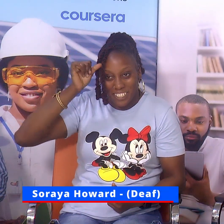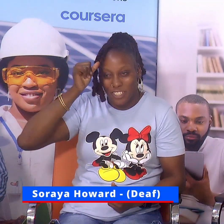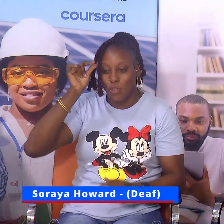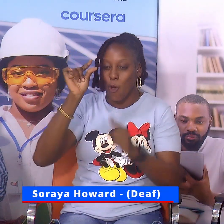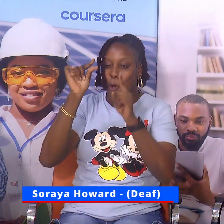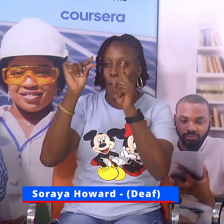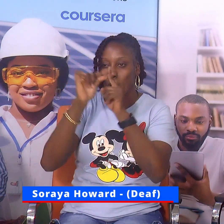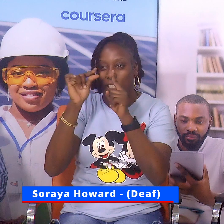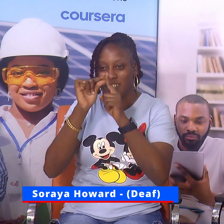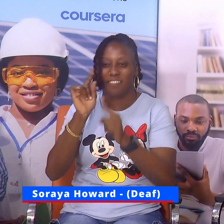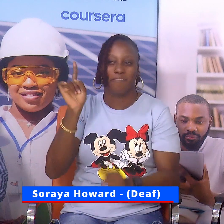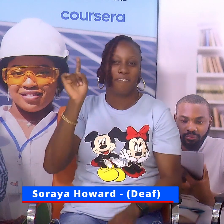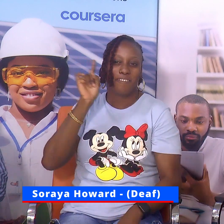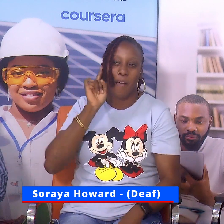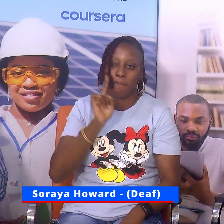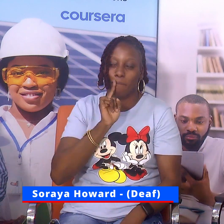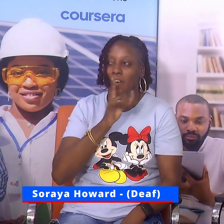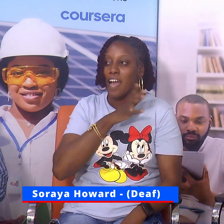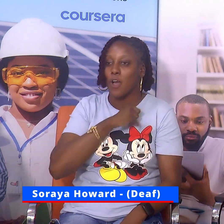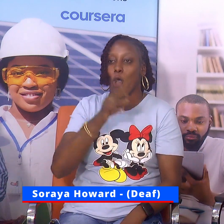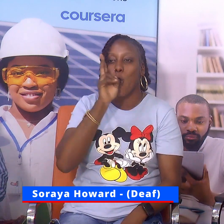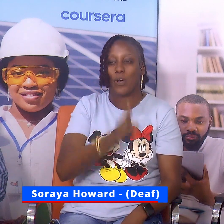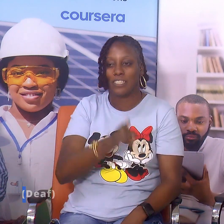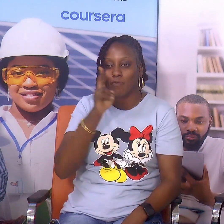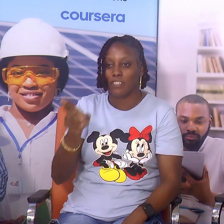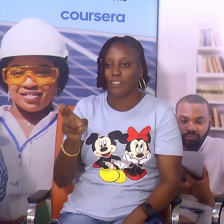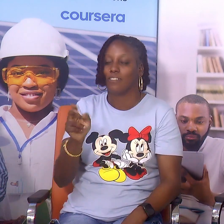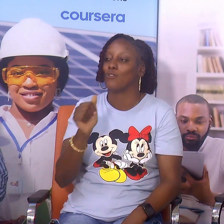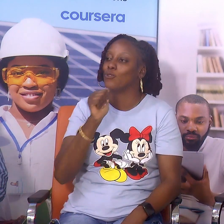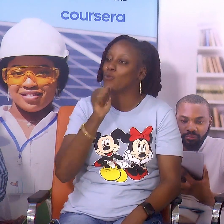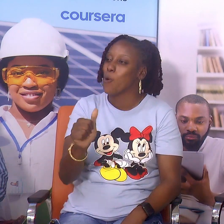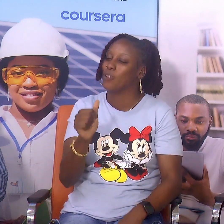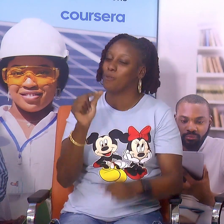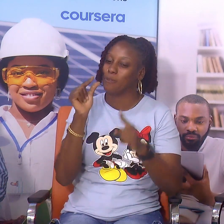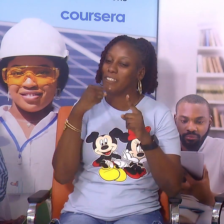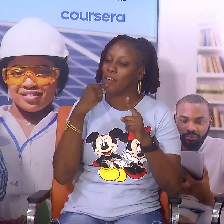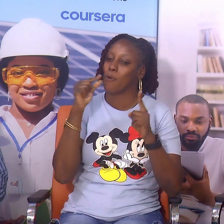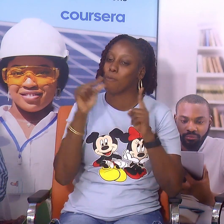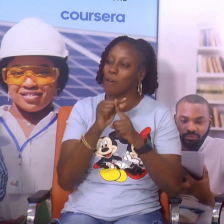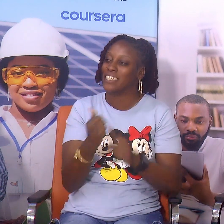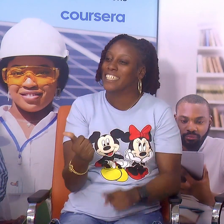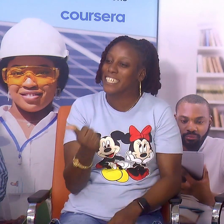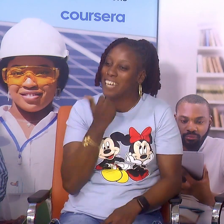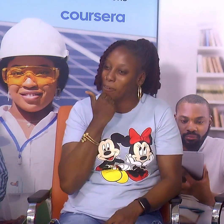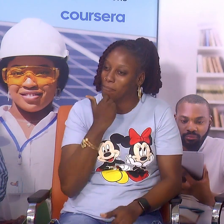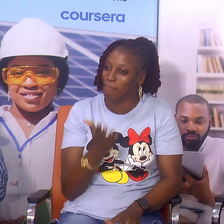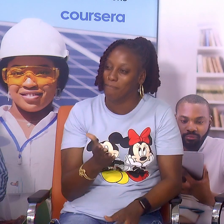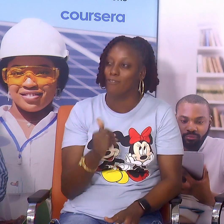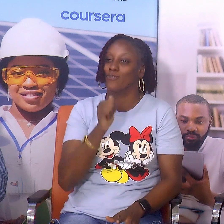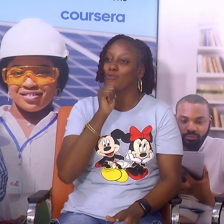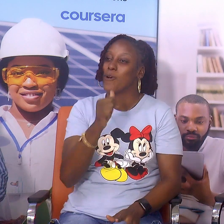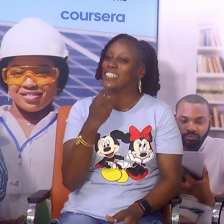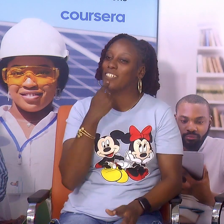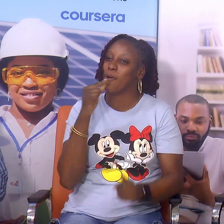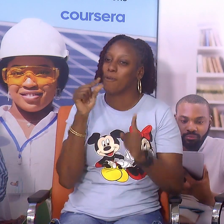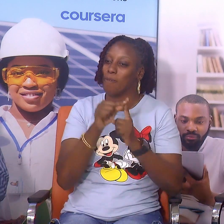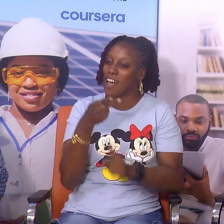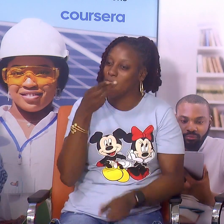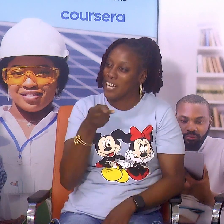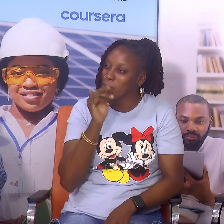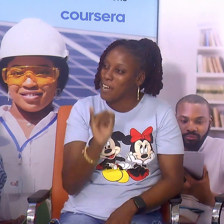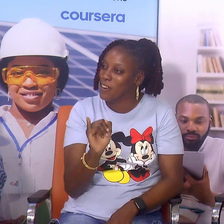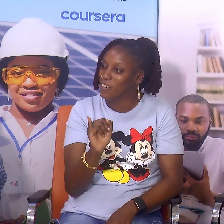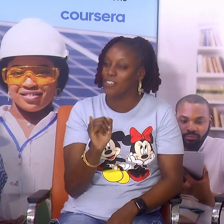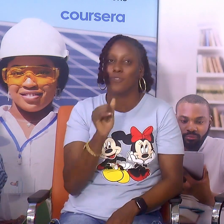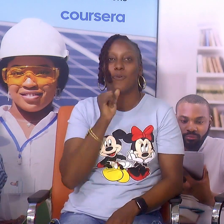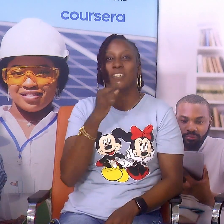I want to tell all Barbadians, remember, the words are deaf and hard of hearing. We're not